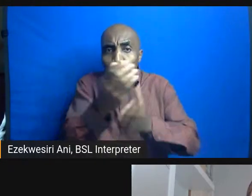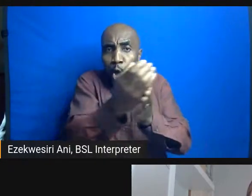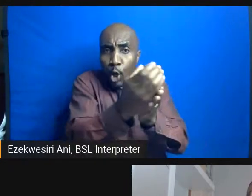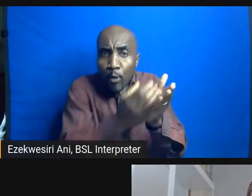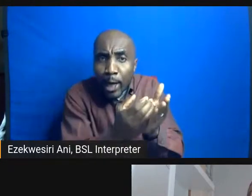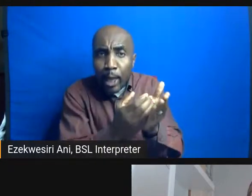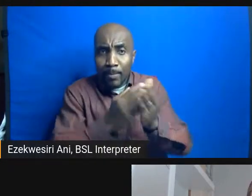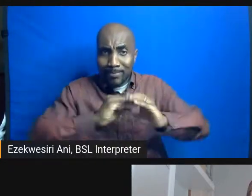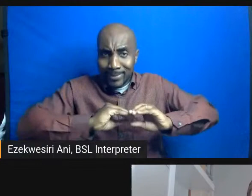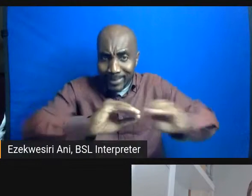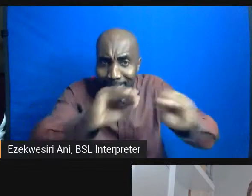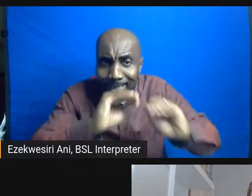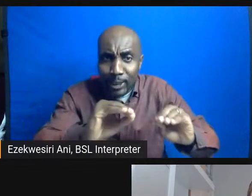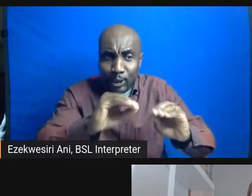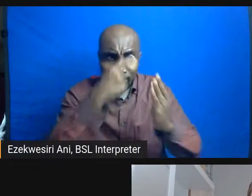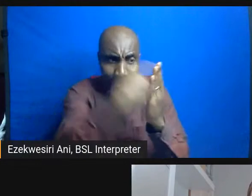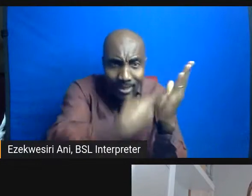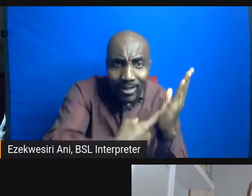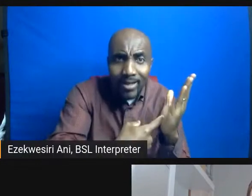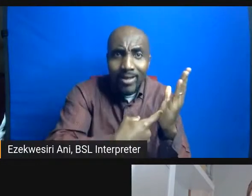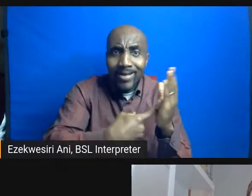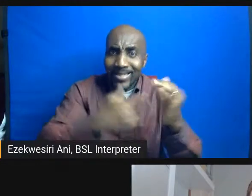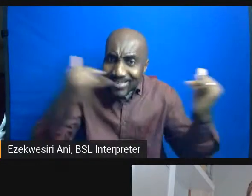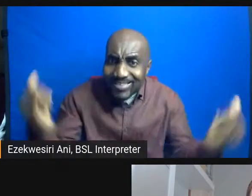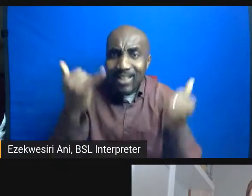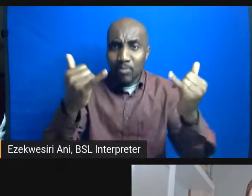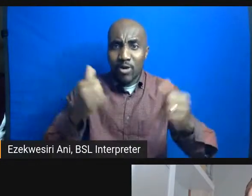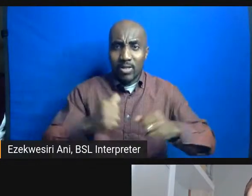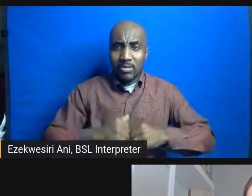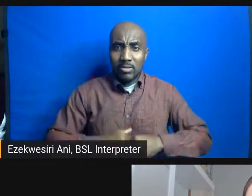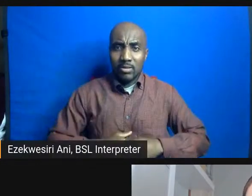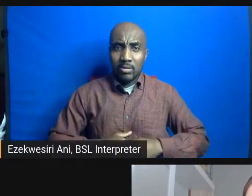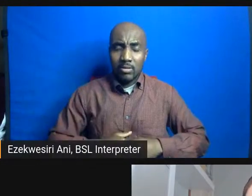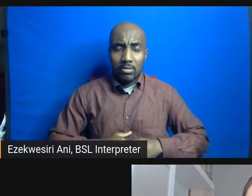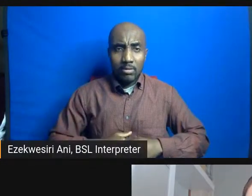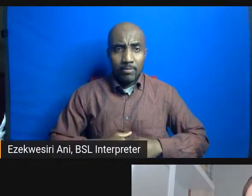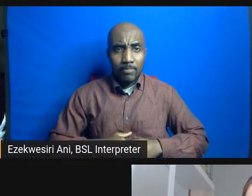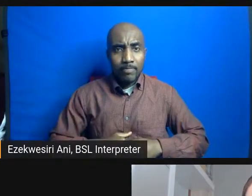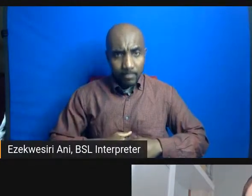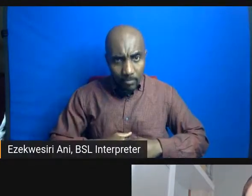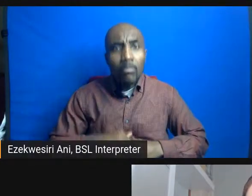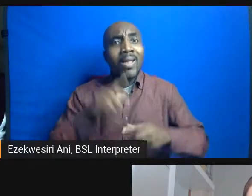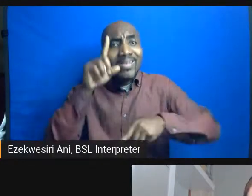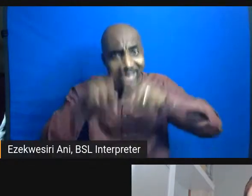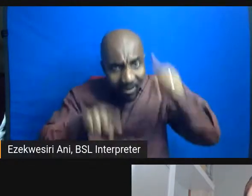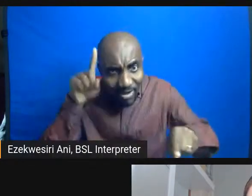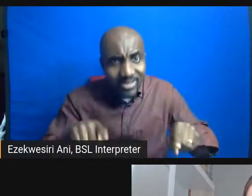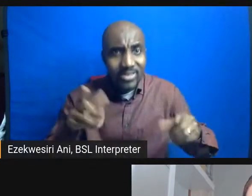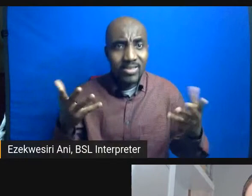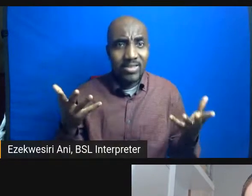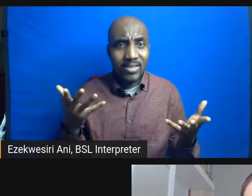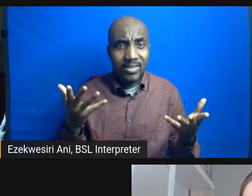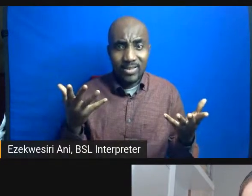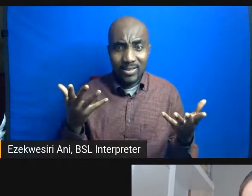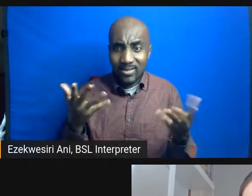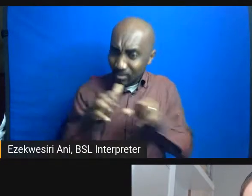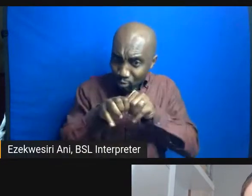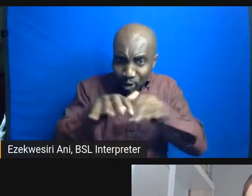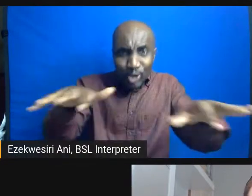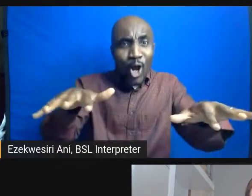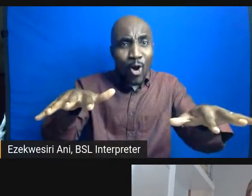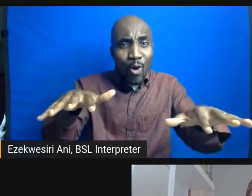Let knowledge be celebrated, right? Let that diversity permeate